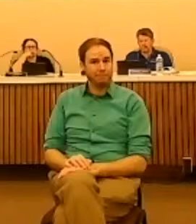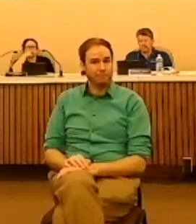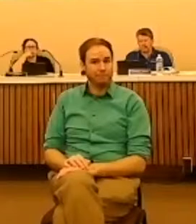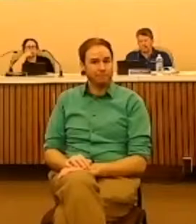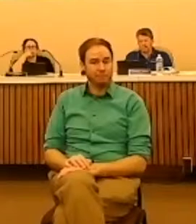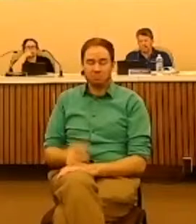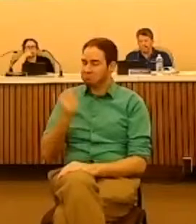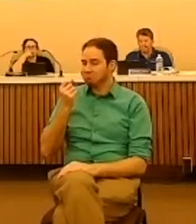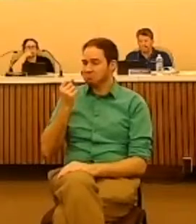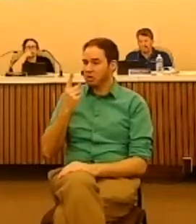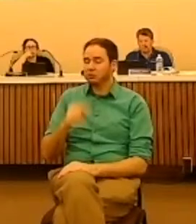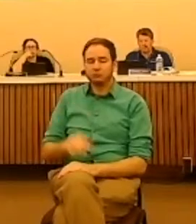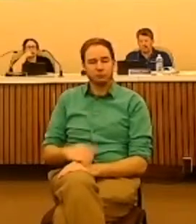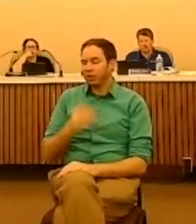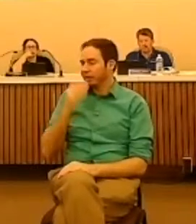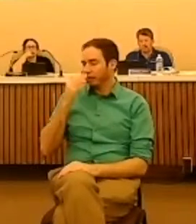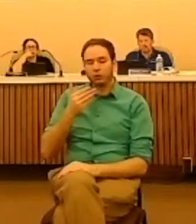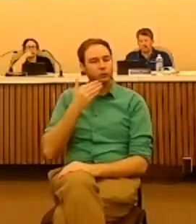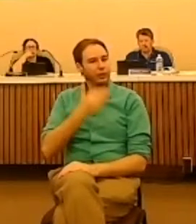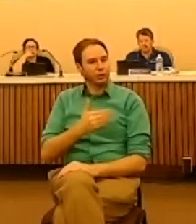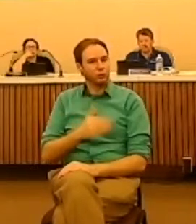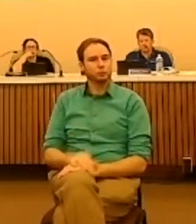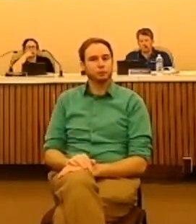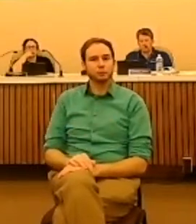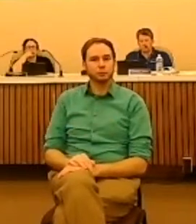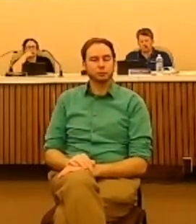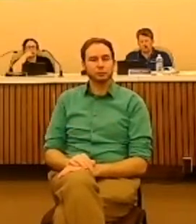That was it. Thank you. Thank Thank you. you. Sean.